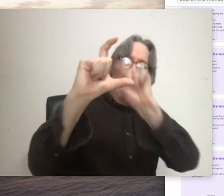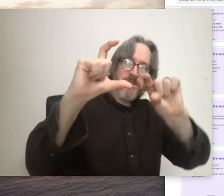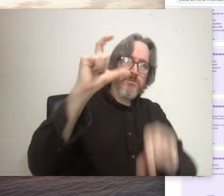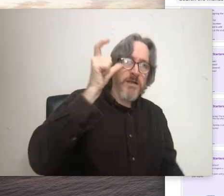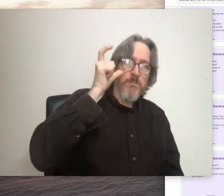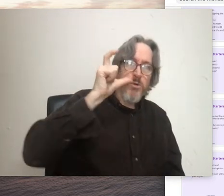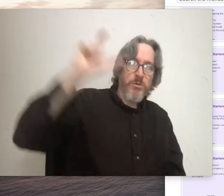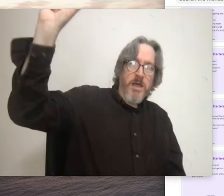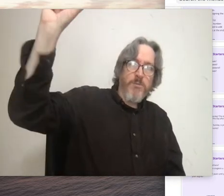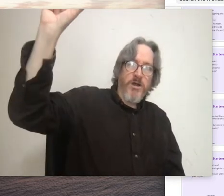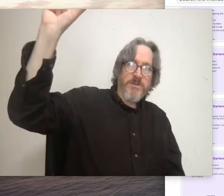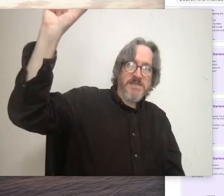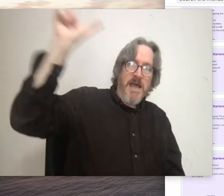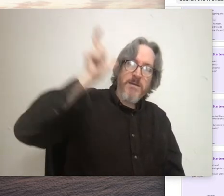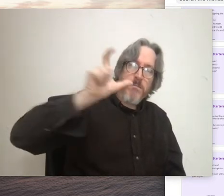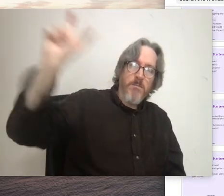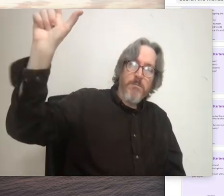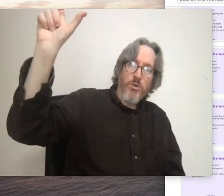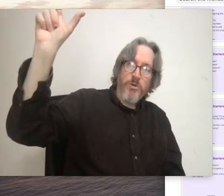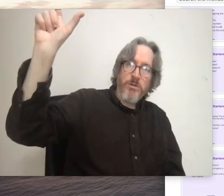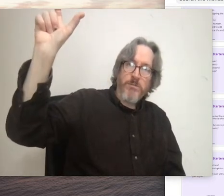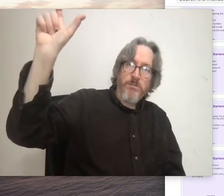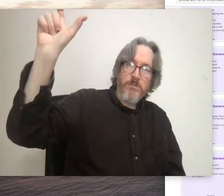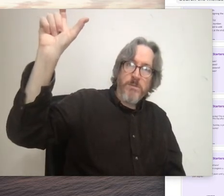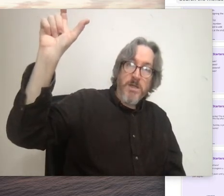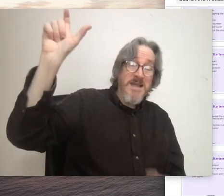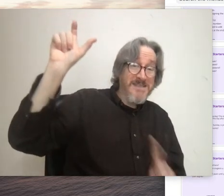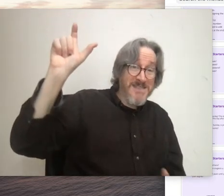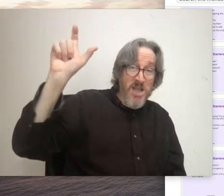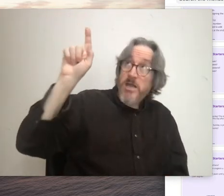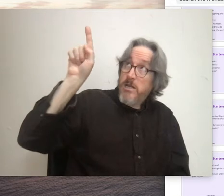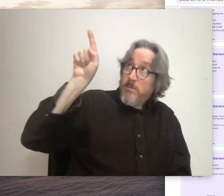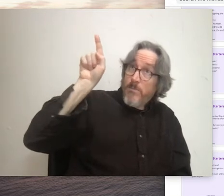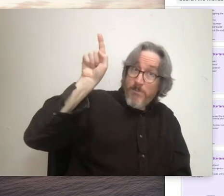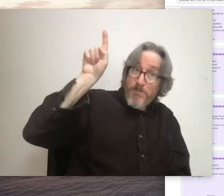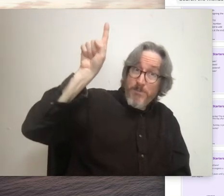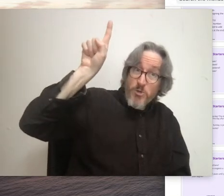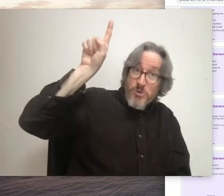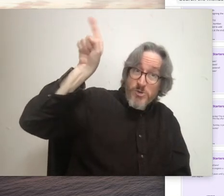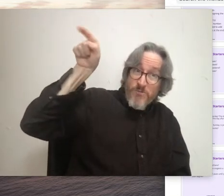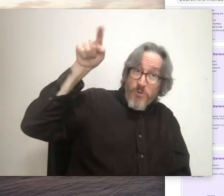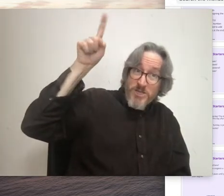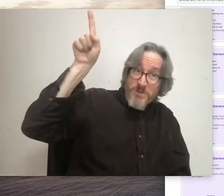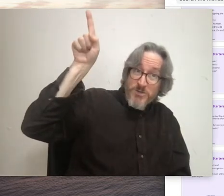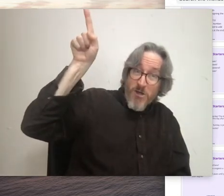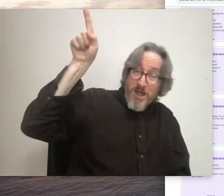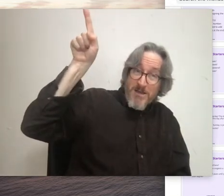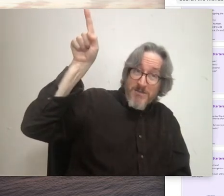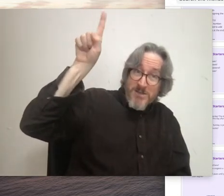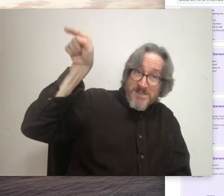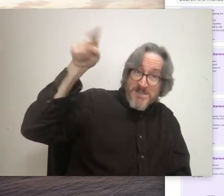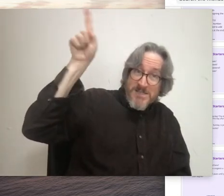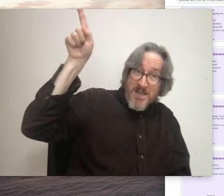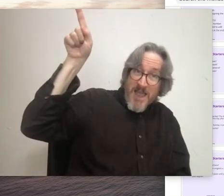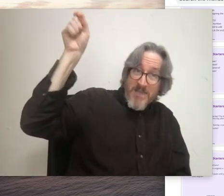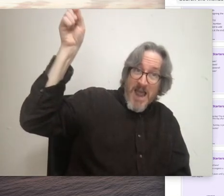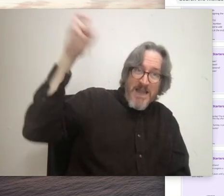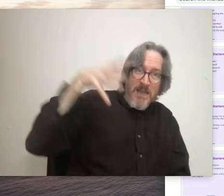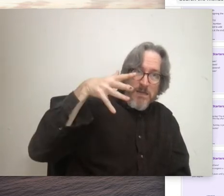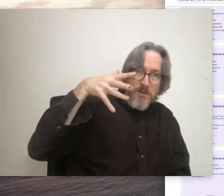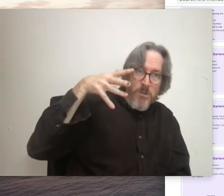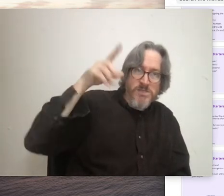about the crescent, right? Moon, and put it up in the sky. Moon. Sun, you sort of point to it, draw it. Sun,